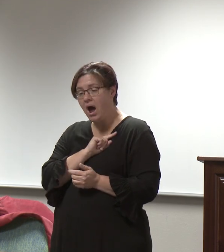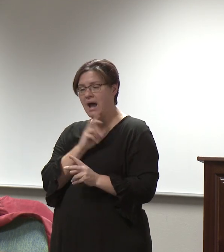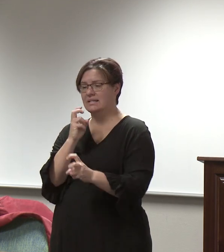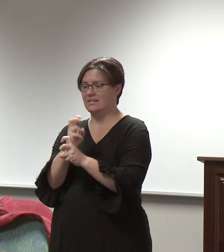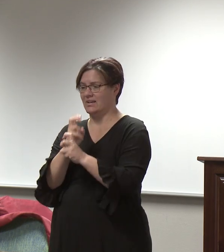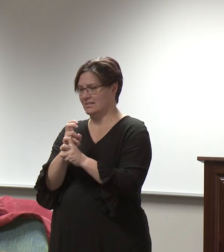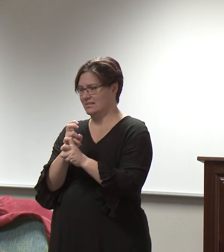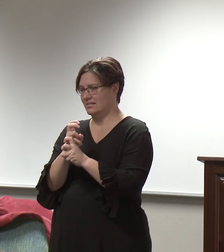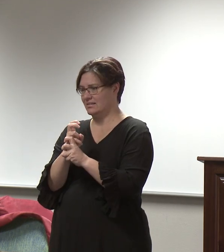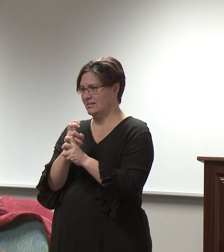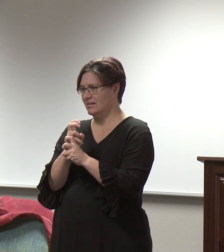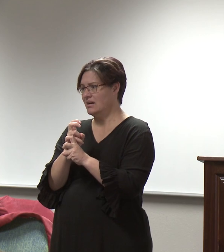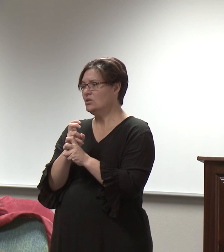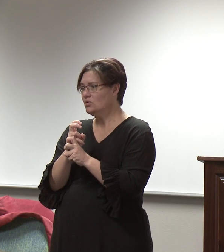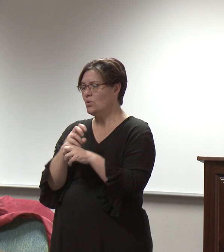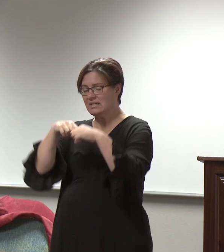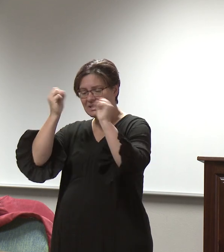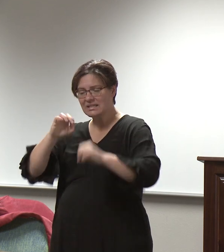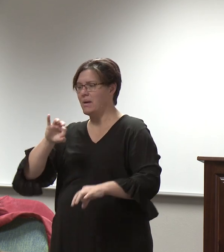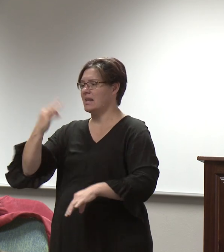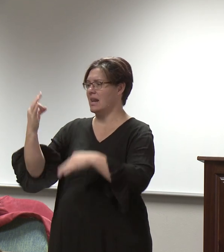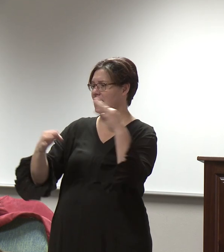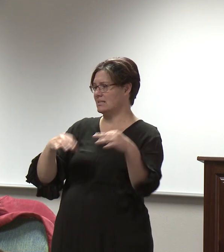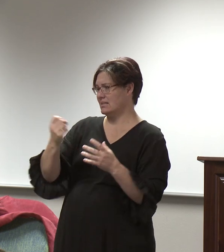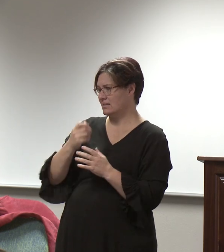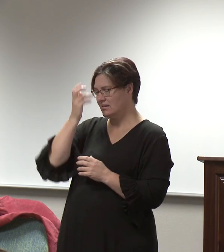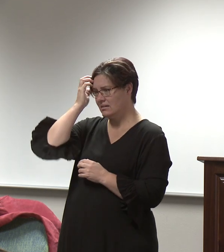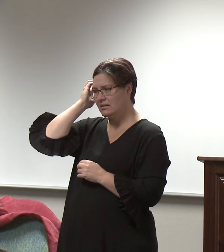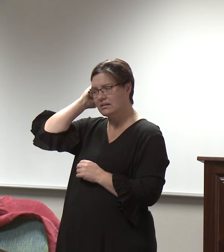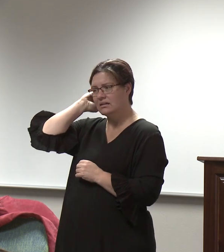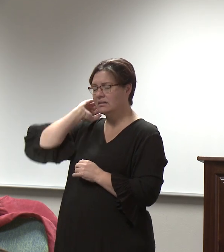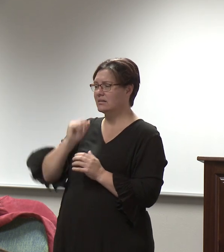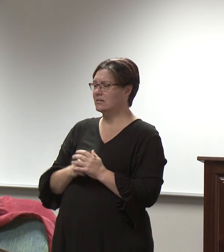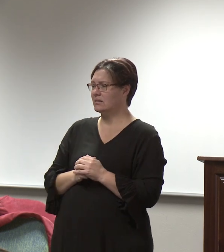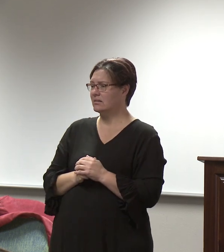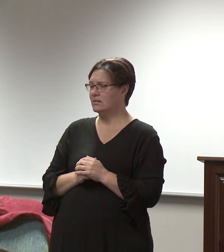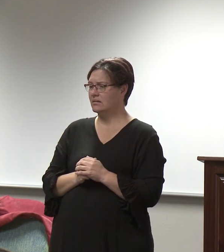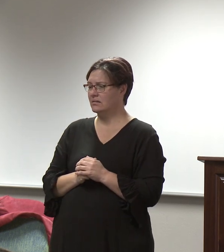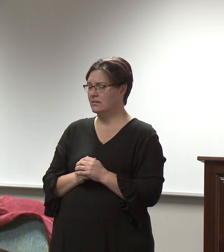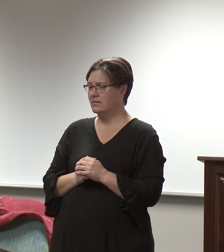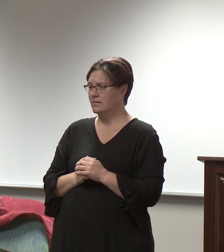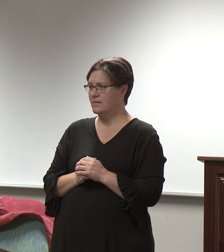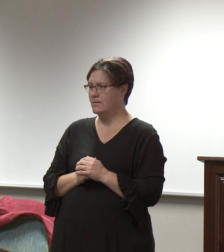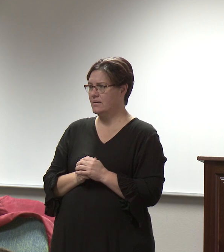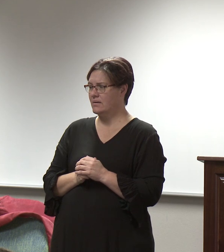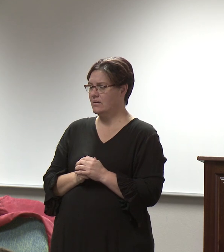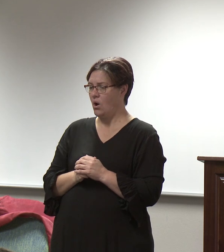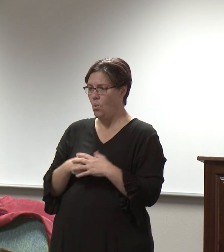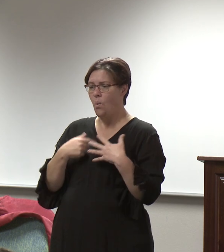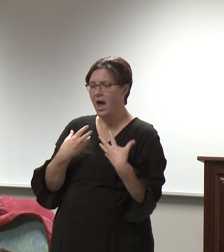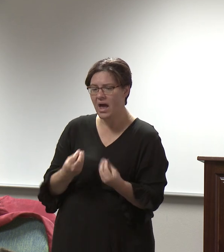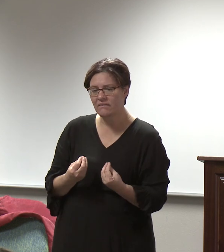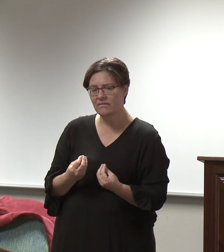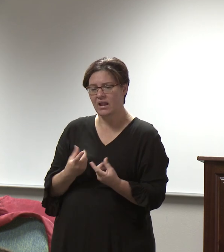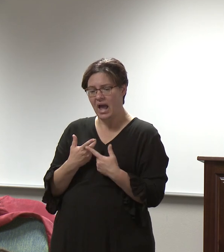difficult to analyze this system, because it's an hybrid. It's democratic and it's fascistic. And we have to,